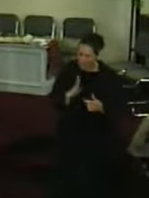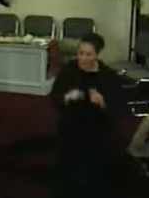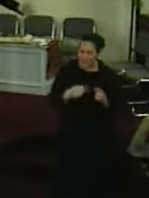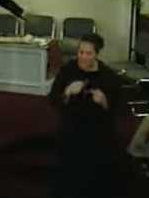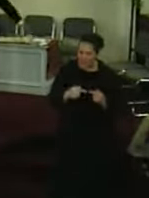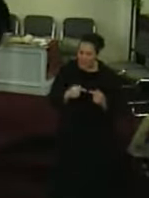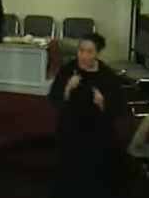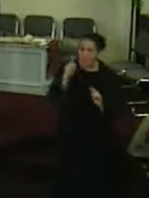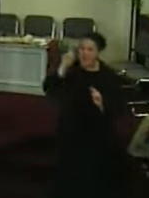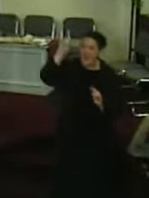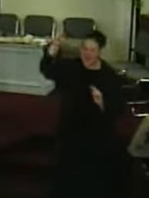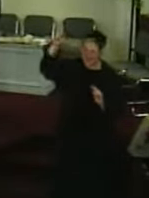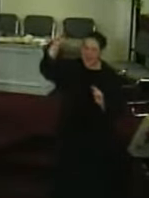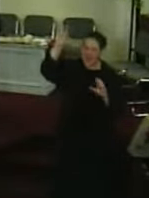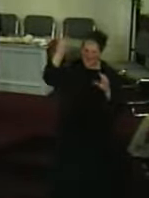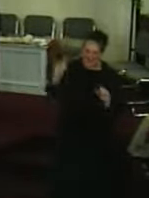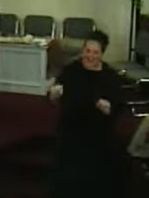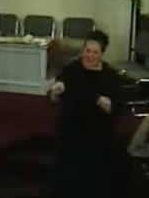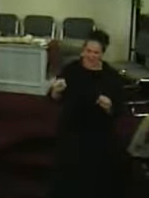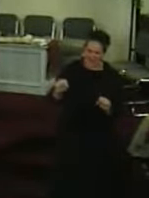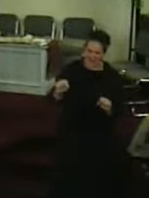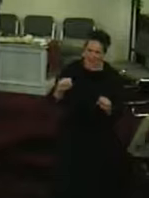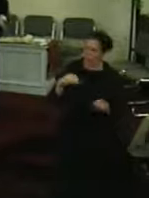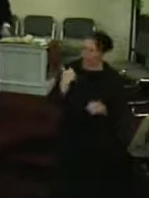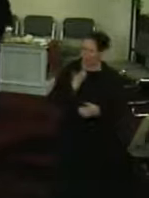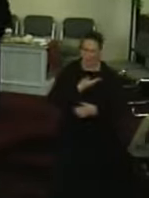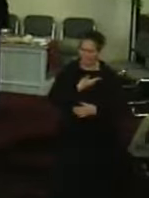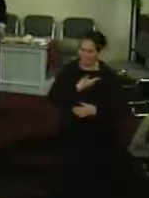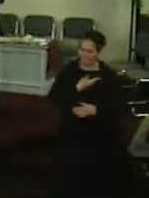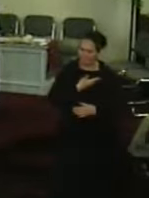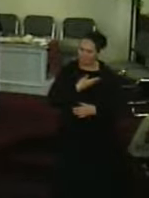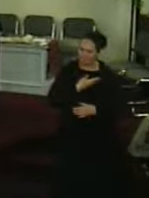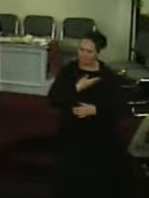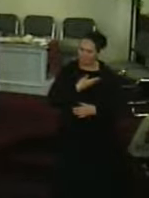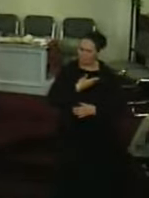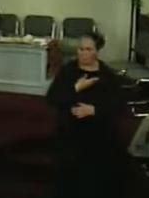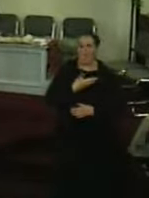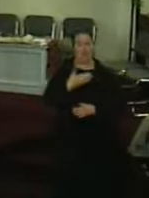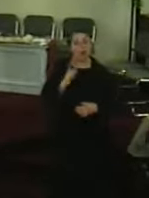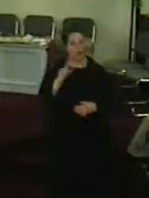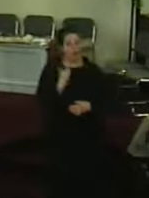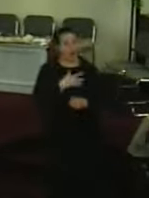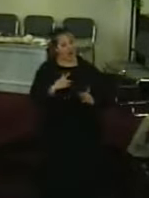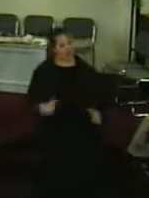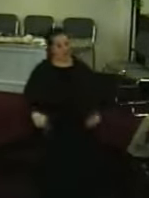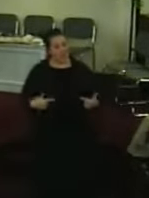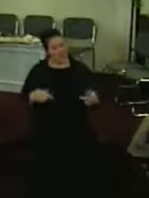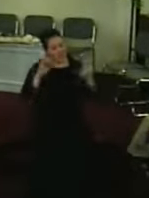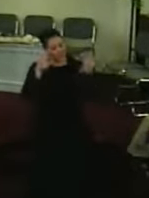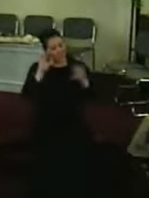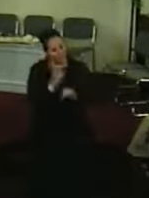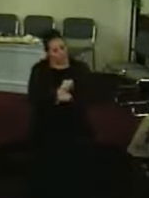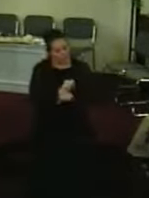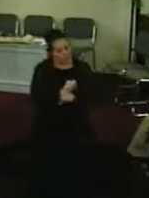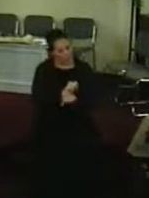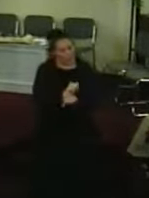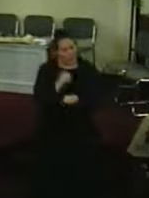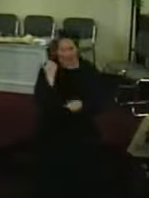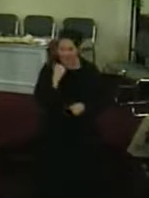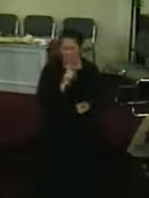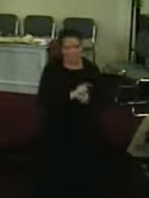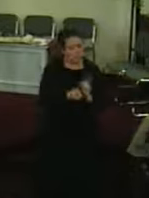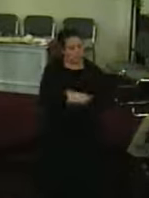all miracles. Anything that's been conquered in my life is a miracle. Any change in my life is a